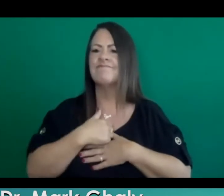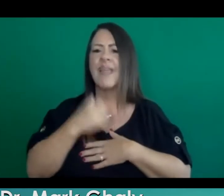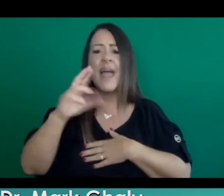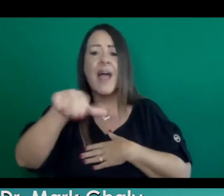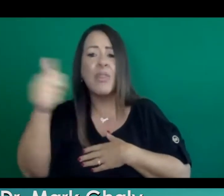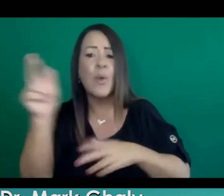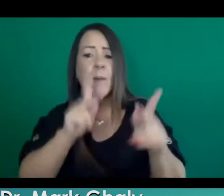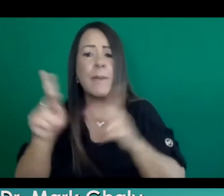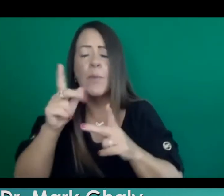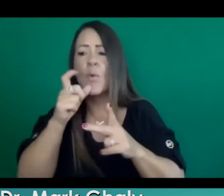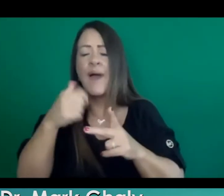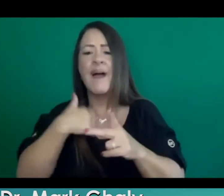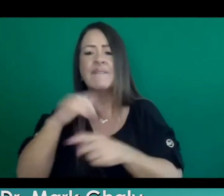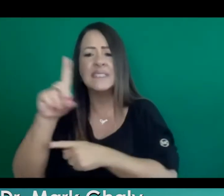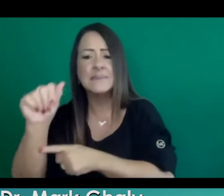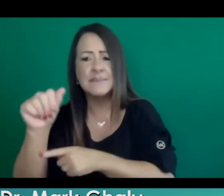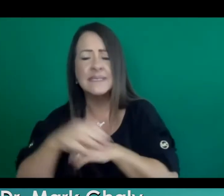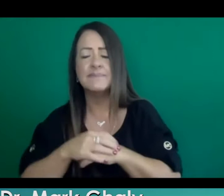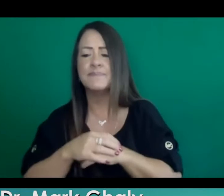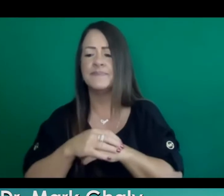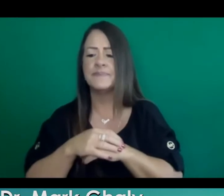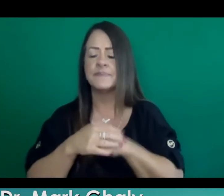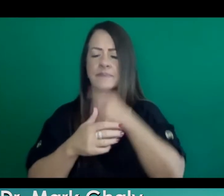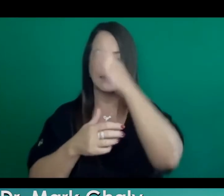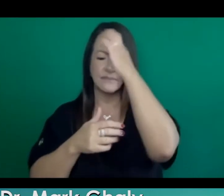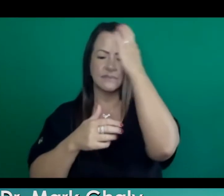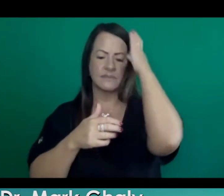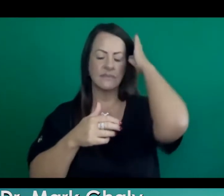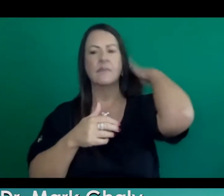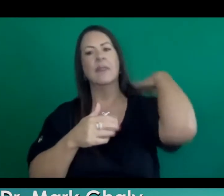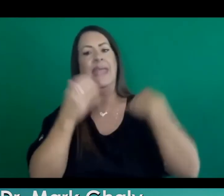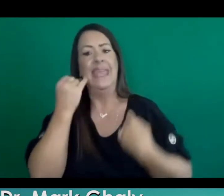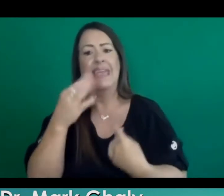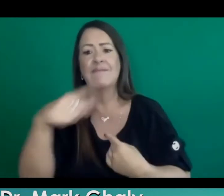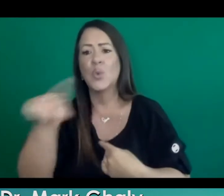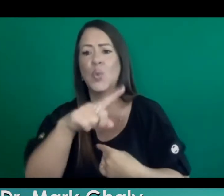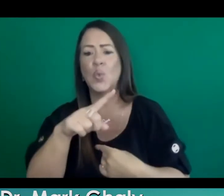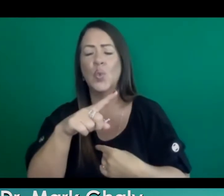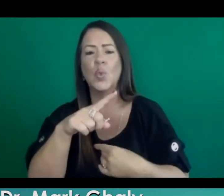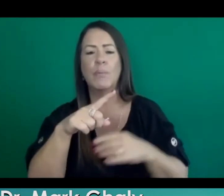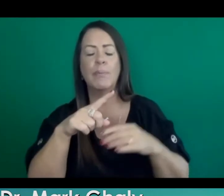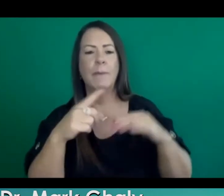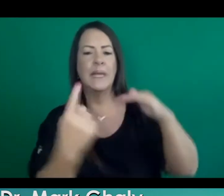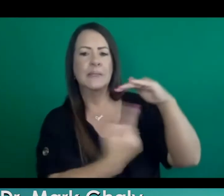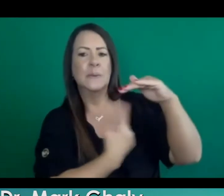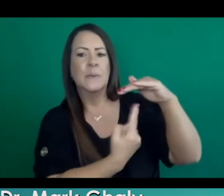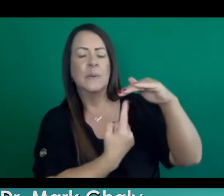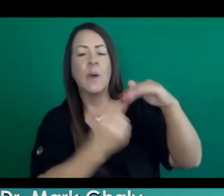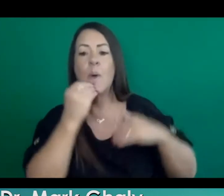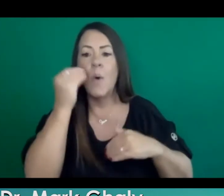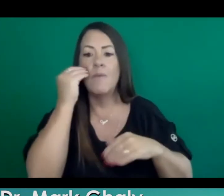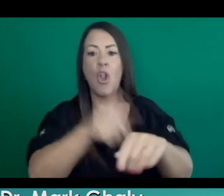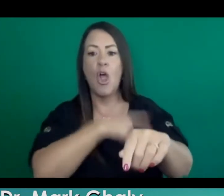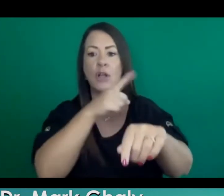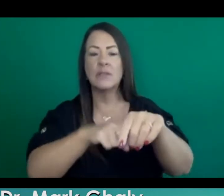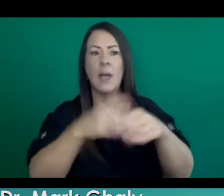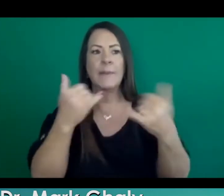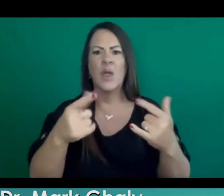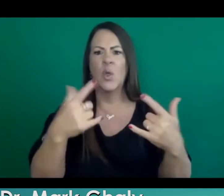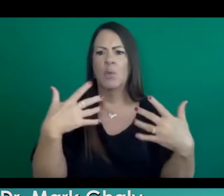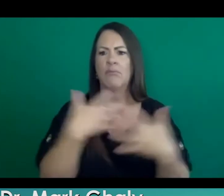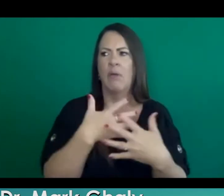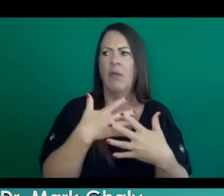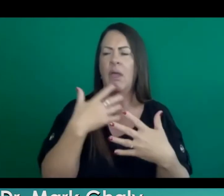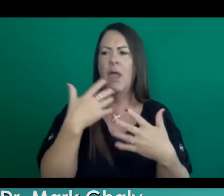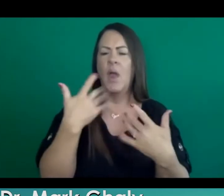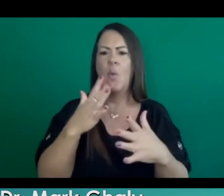now we're telling many folks who haven't left their homes for months, who are worried about exposure to COVID, that it's safer to